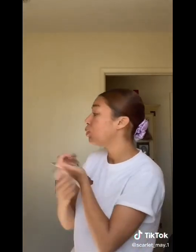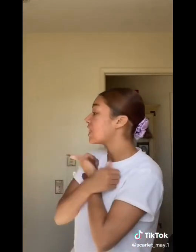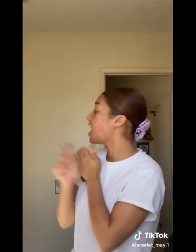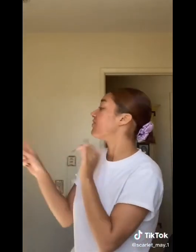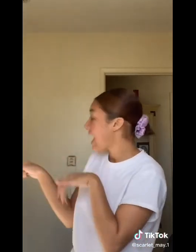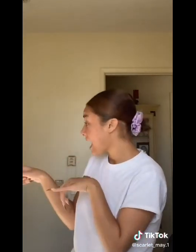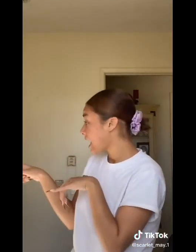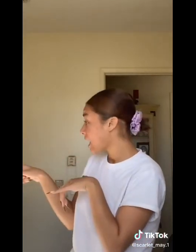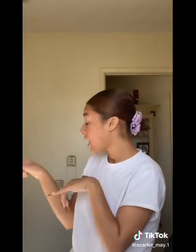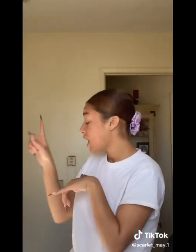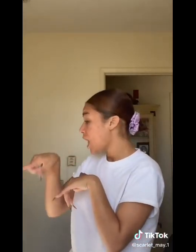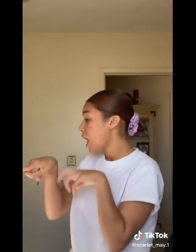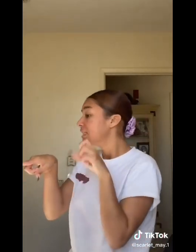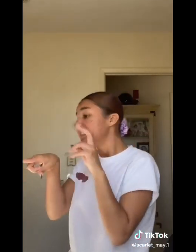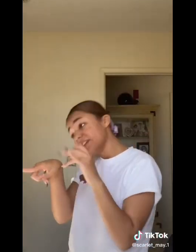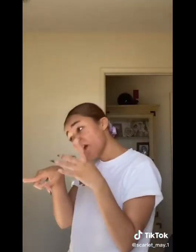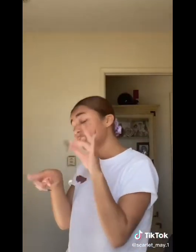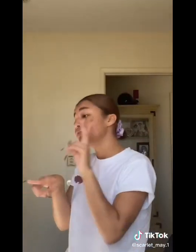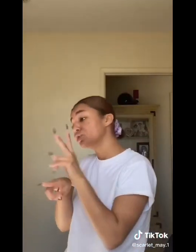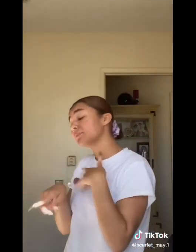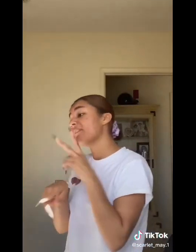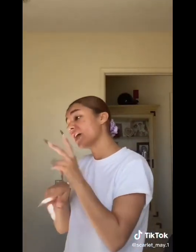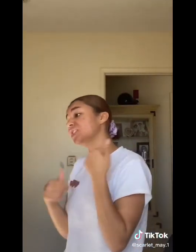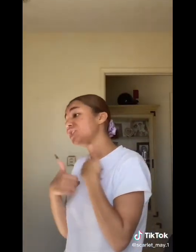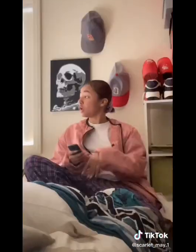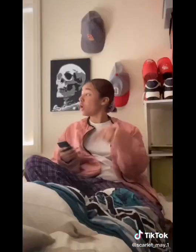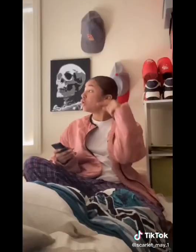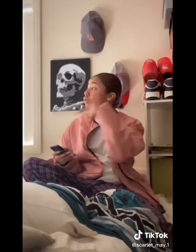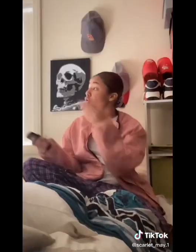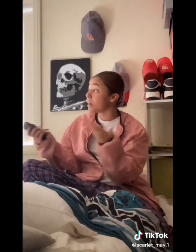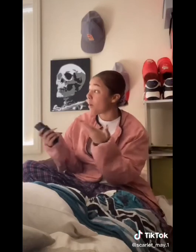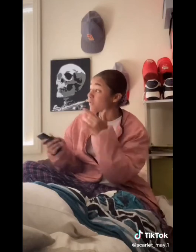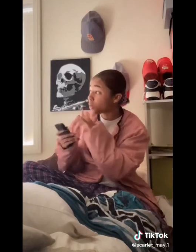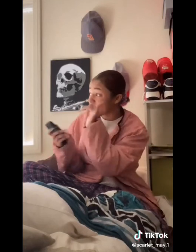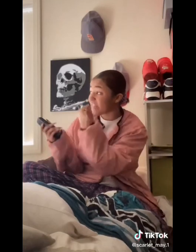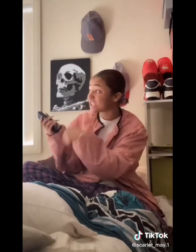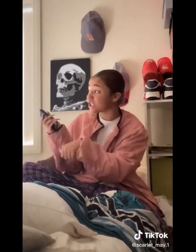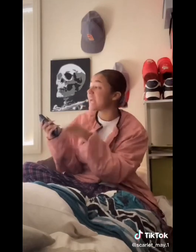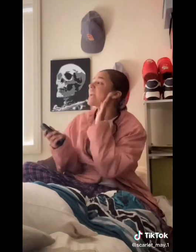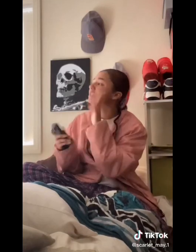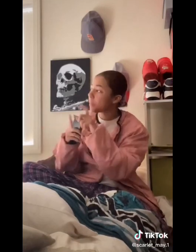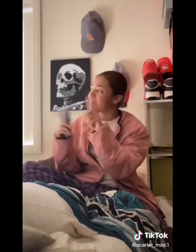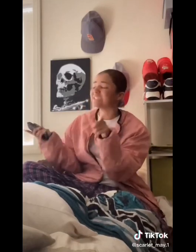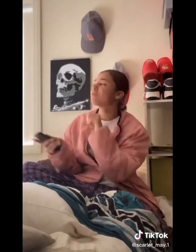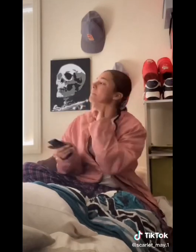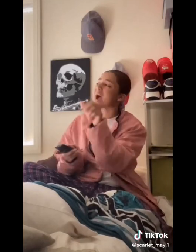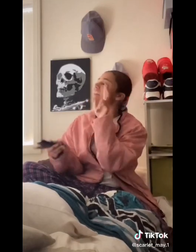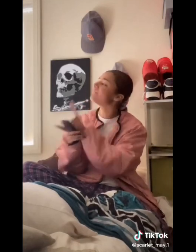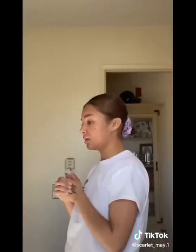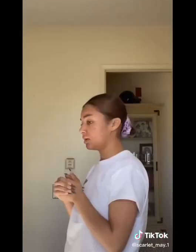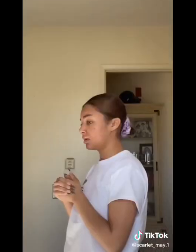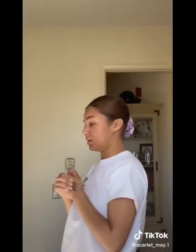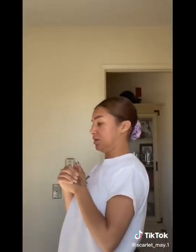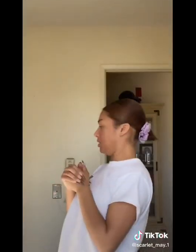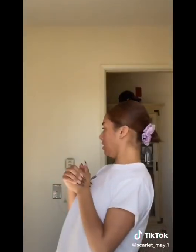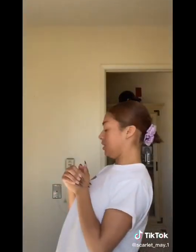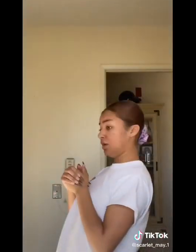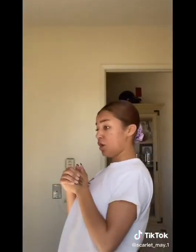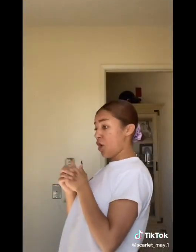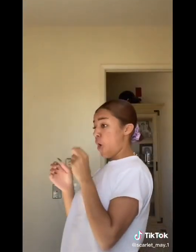that. Savon, did you touch my fucking jacket? You come over here with that shit, it's gonna be different. I'm not in the fucking mood for you today, Kyrie. Oh, that's